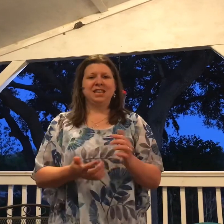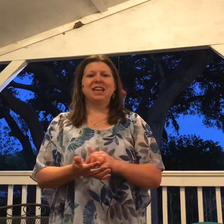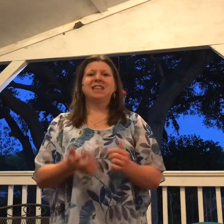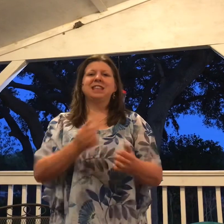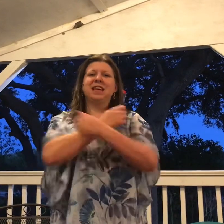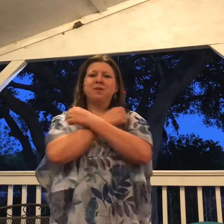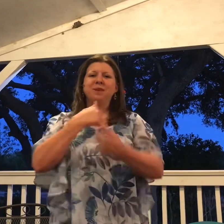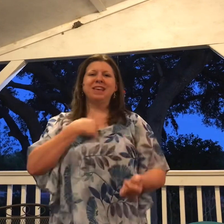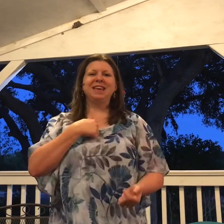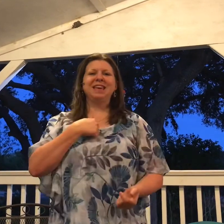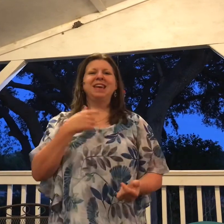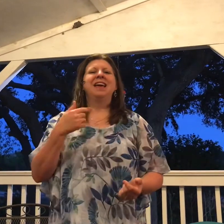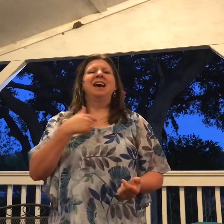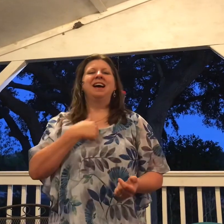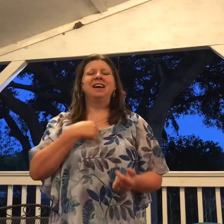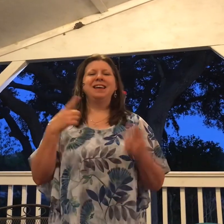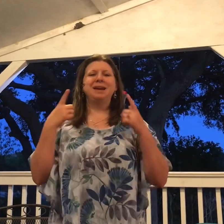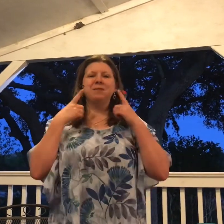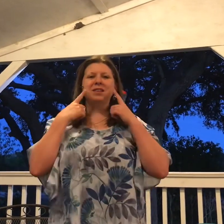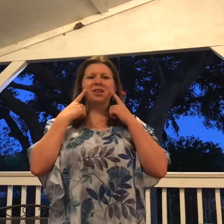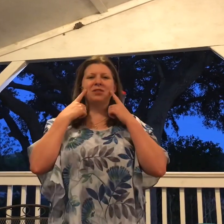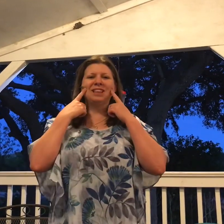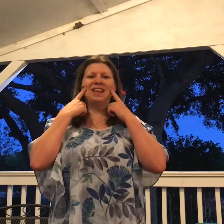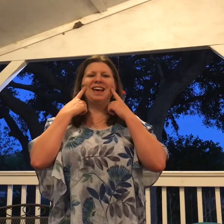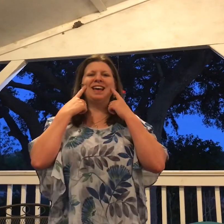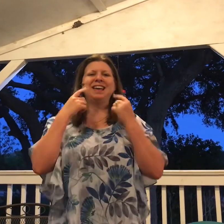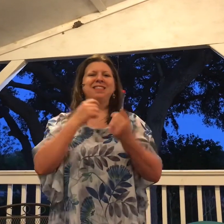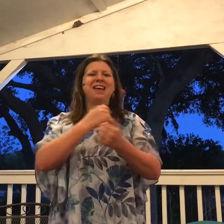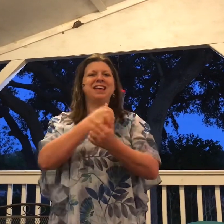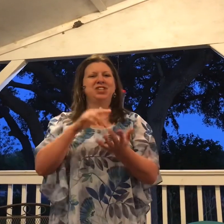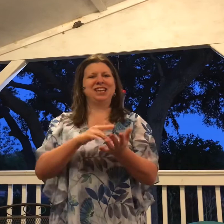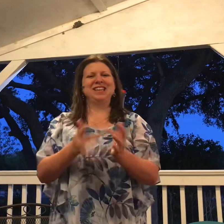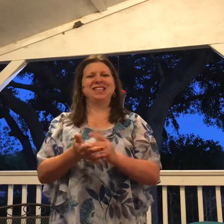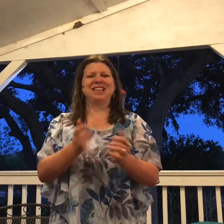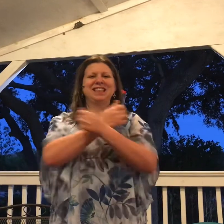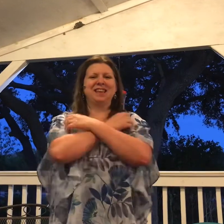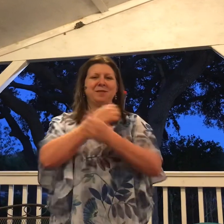Jesus loves me. I am so glad that Jesus loves me.